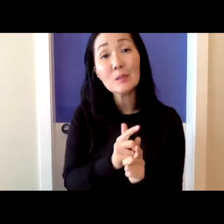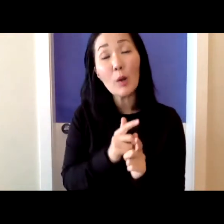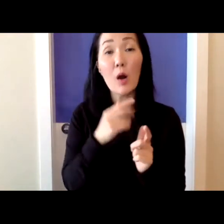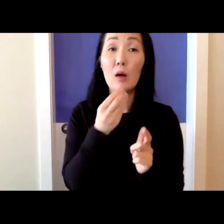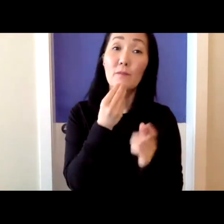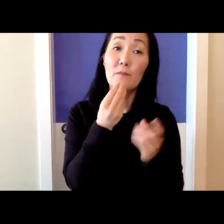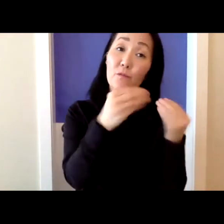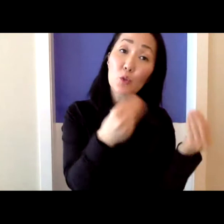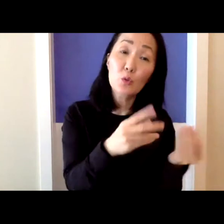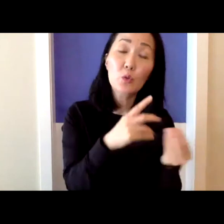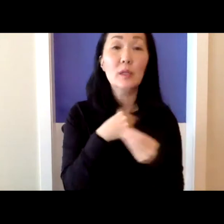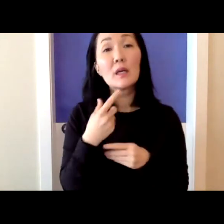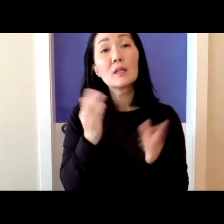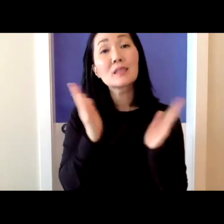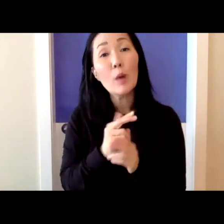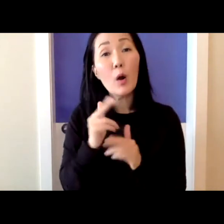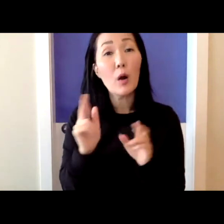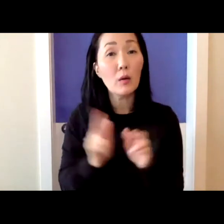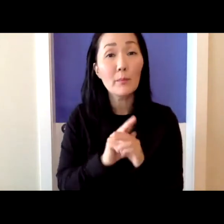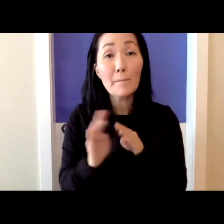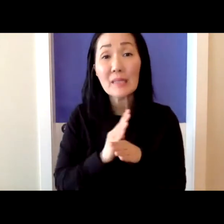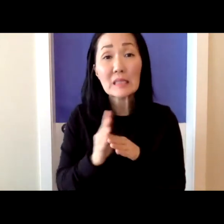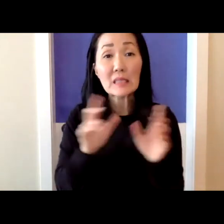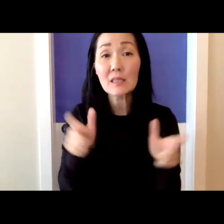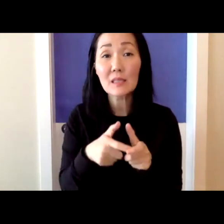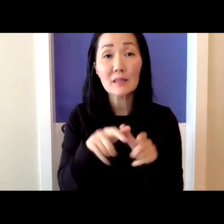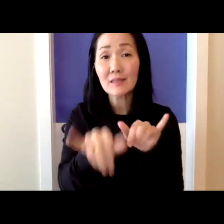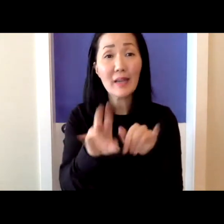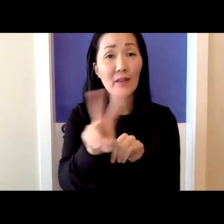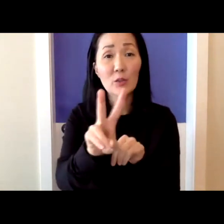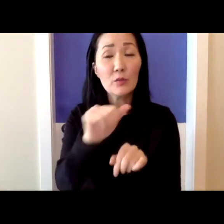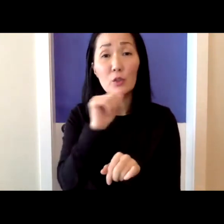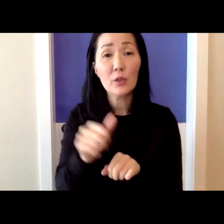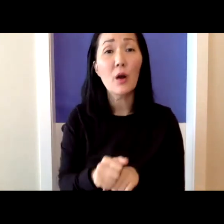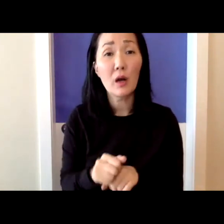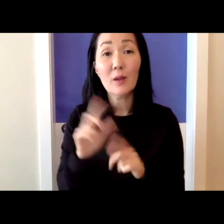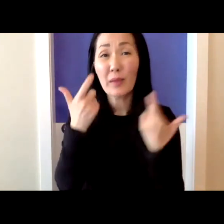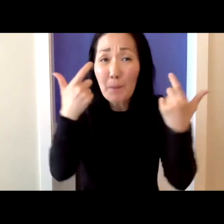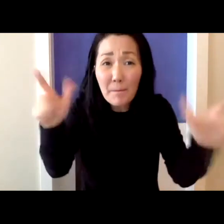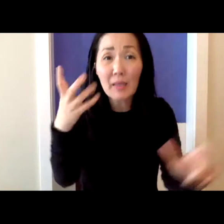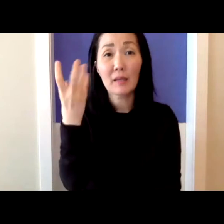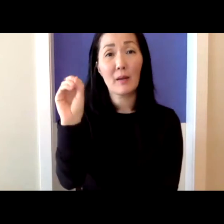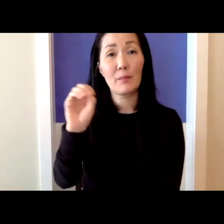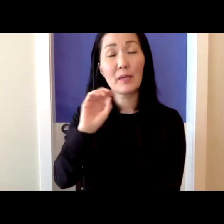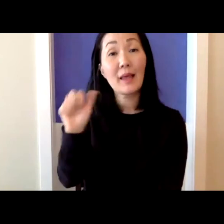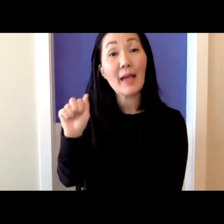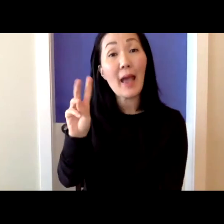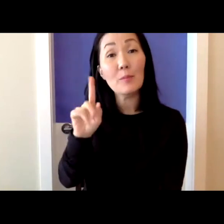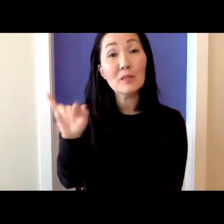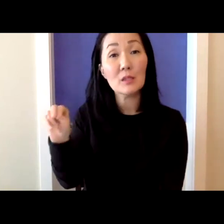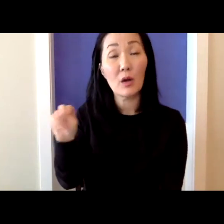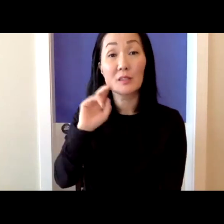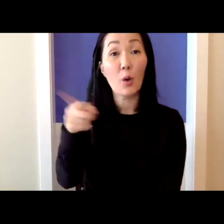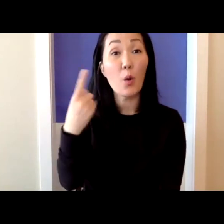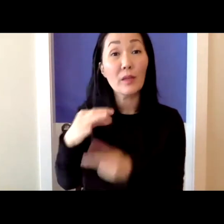again. Their groceries subsidized by the profits from their cloud services. As Gil said earlier, small business is currently